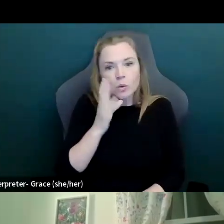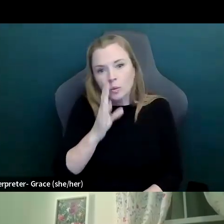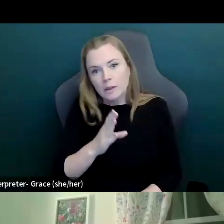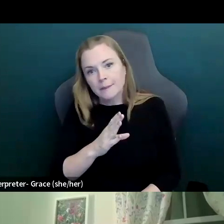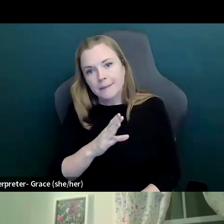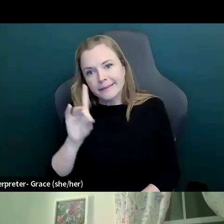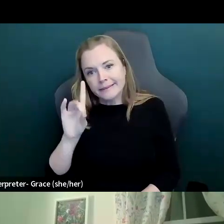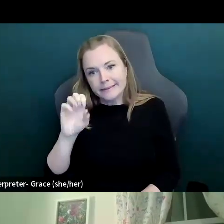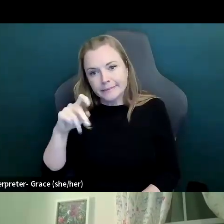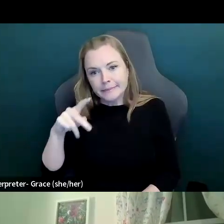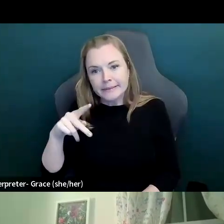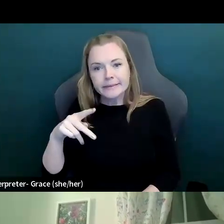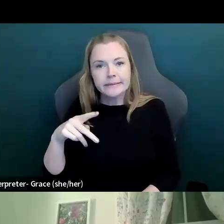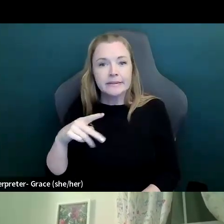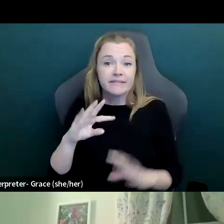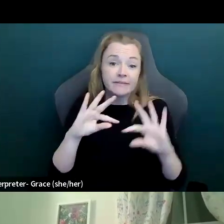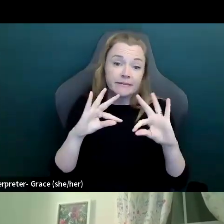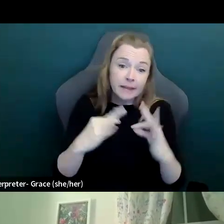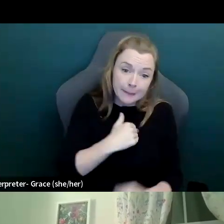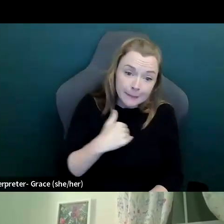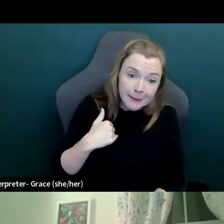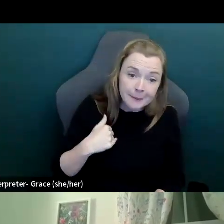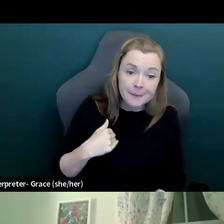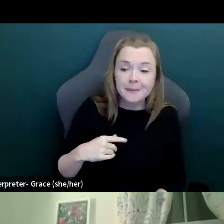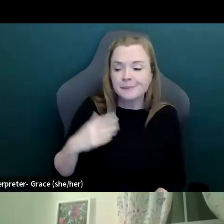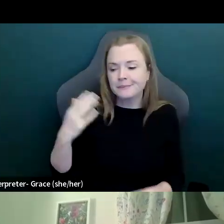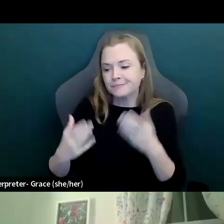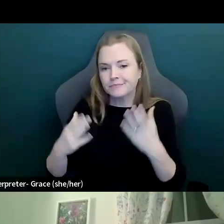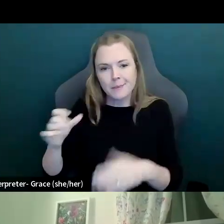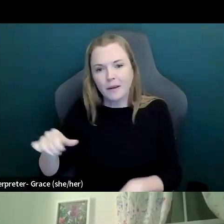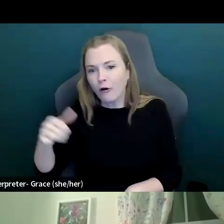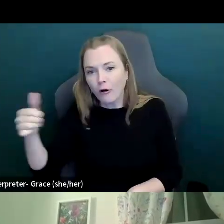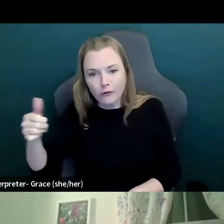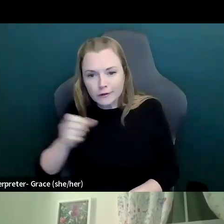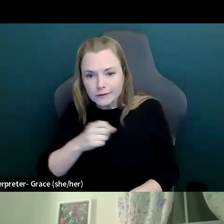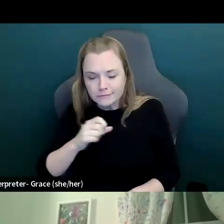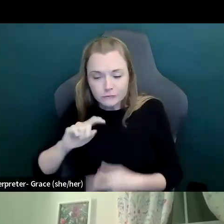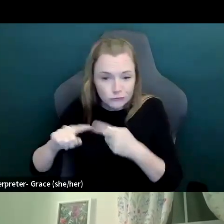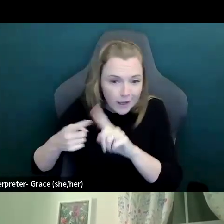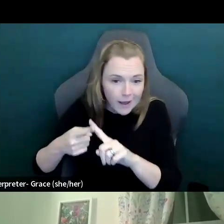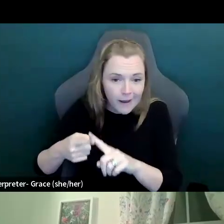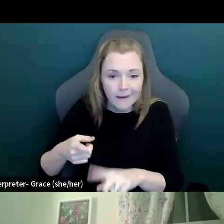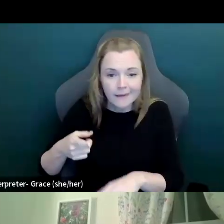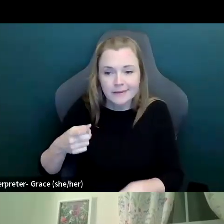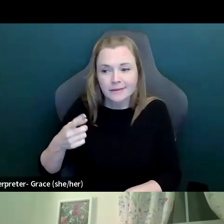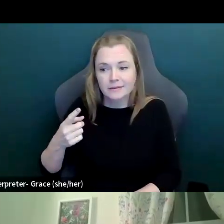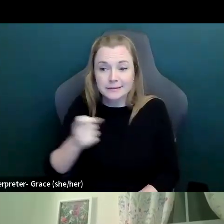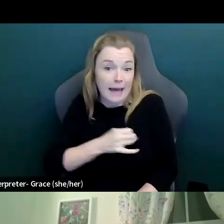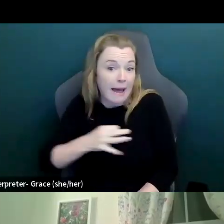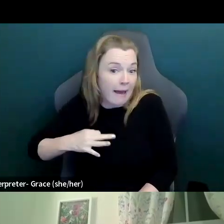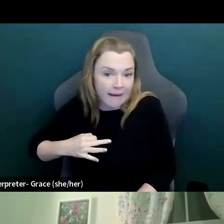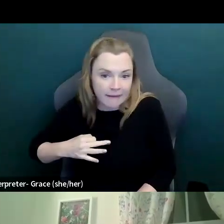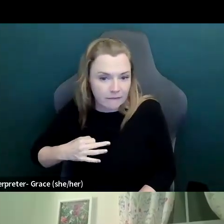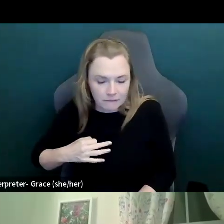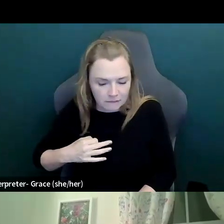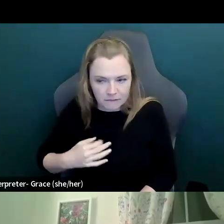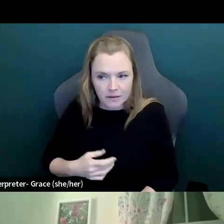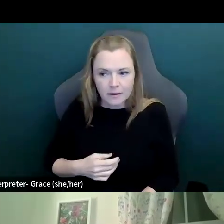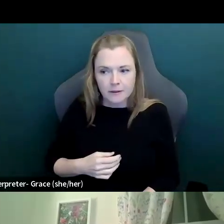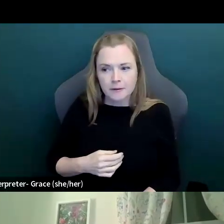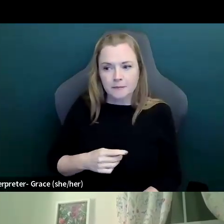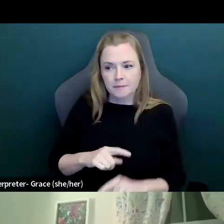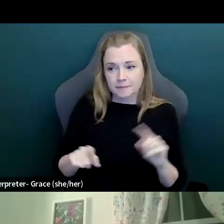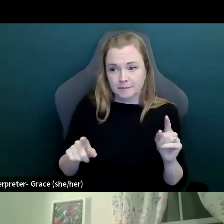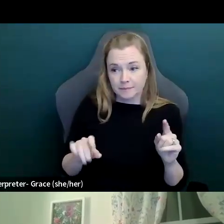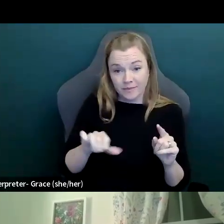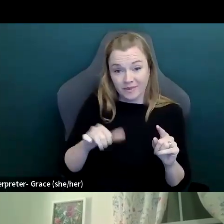support person, whether that's family or whether that's somebody else, a friend or somebody else that you don't know. But all of these other levels that